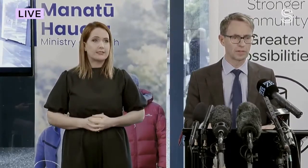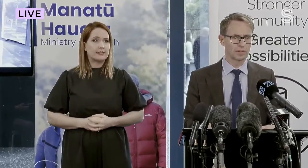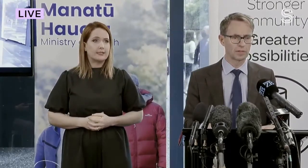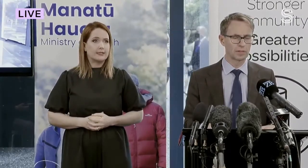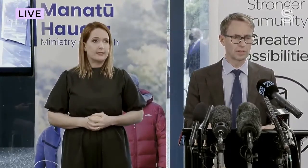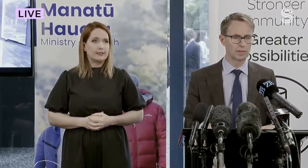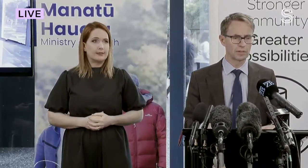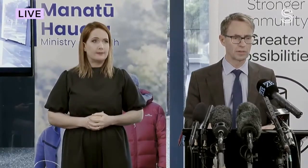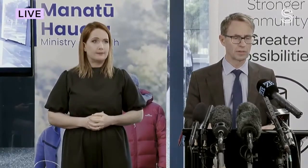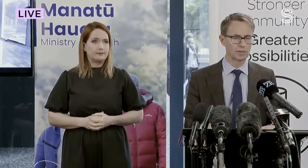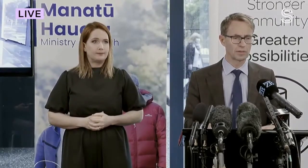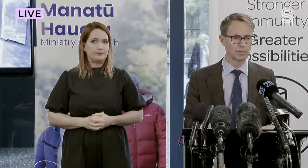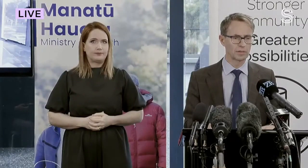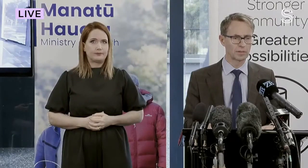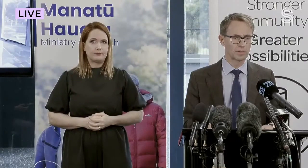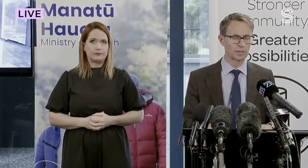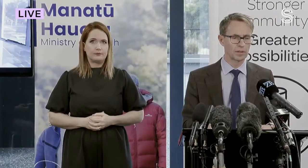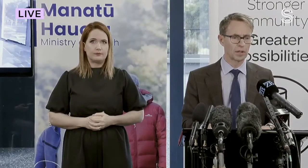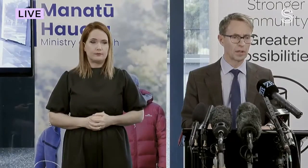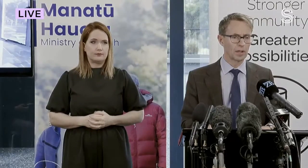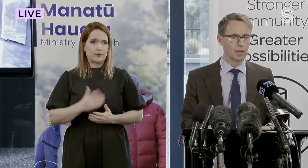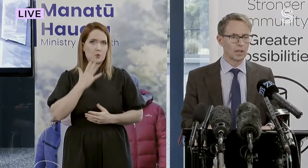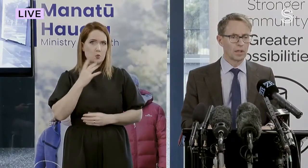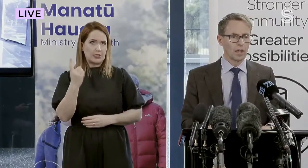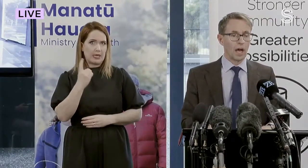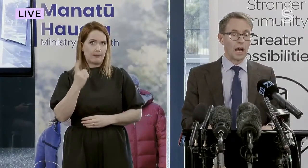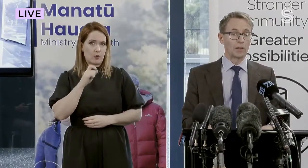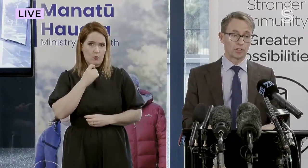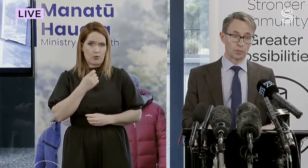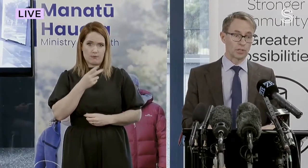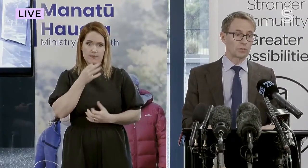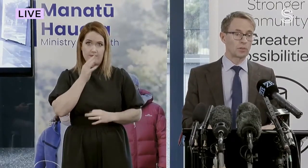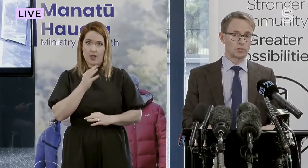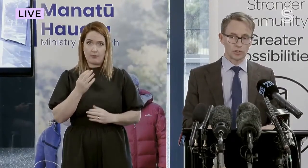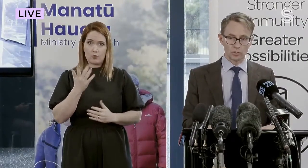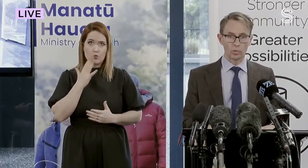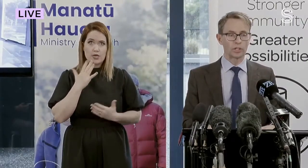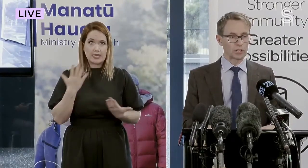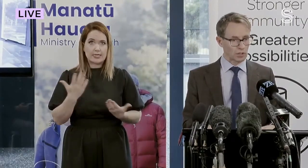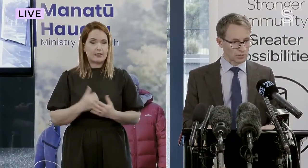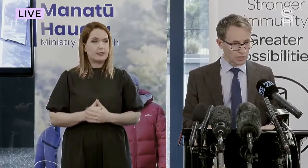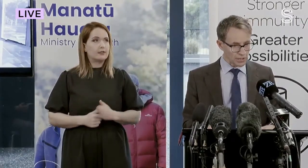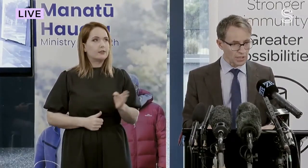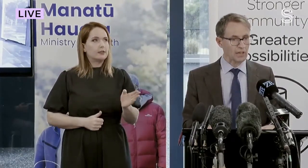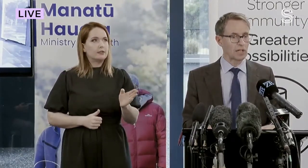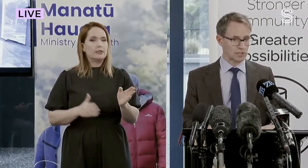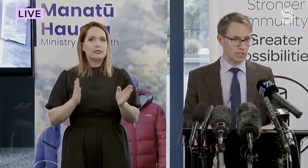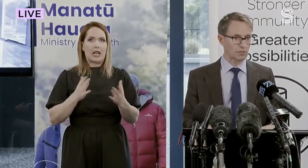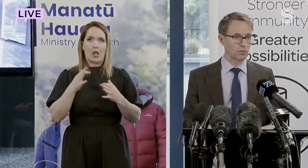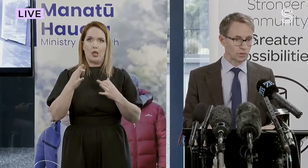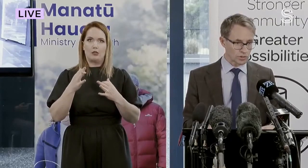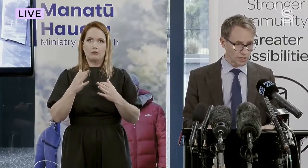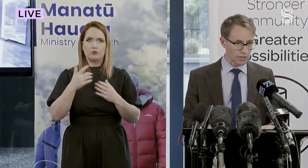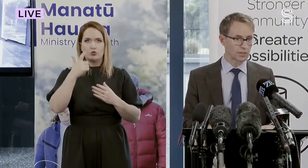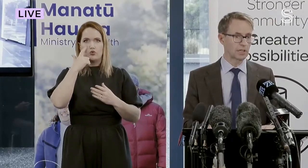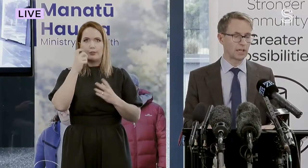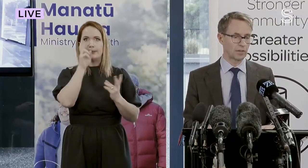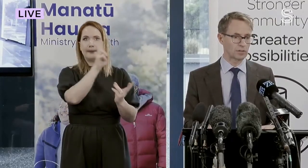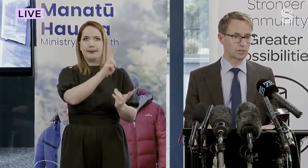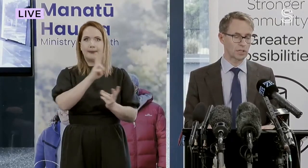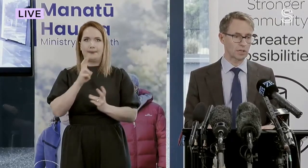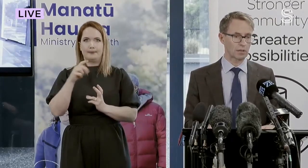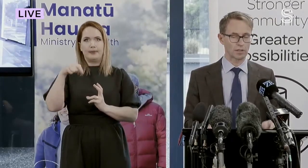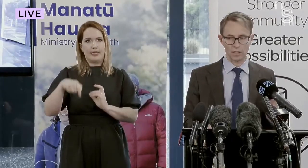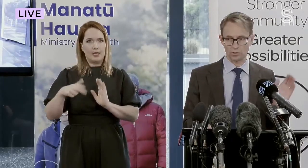monkeypox. What stage are we at for rolling that out? So we're still working on getting that vaccine for New Zealand,